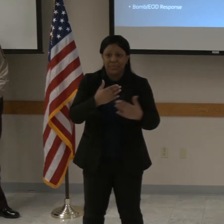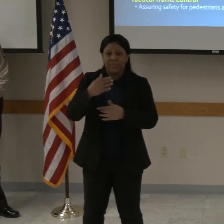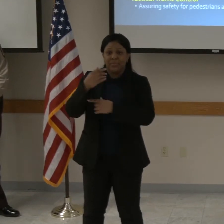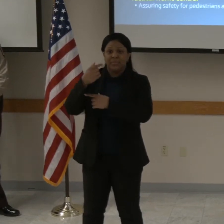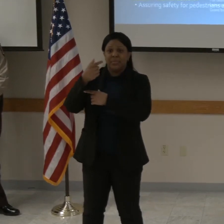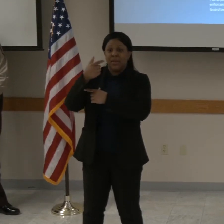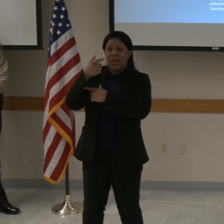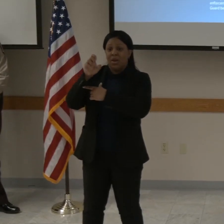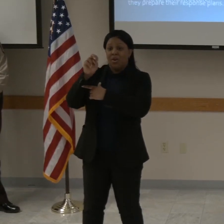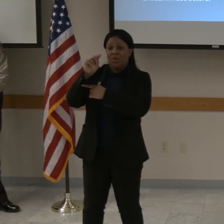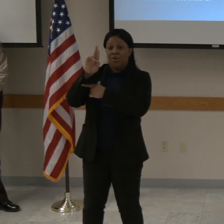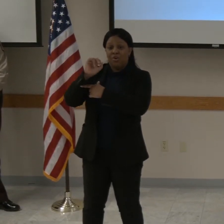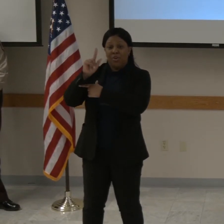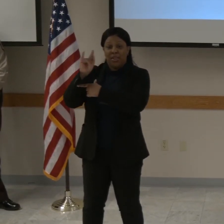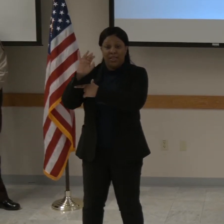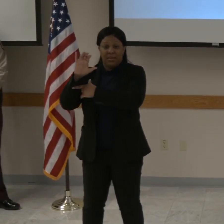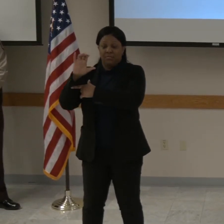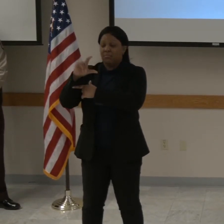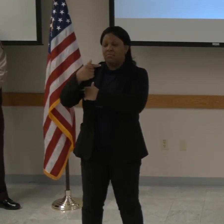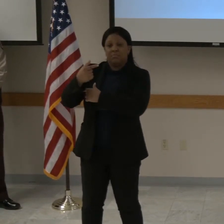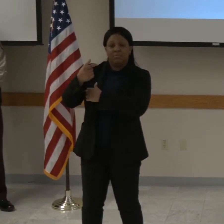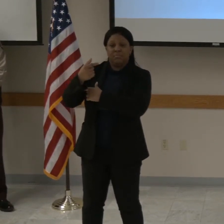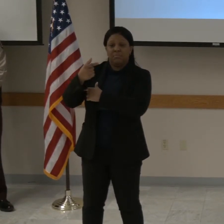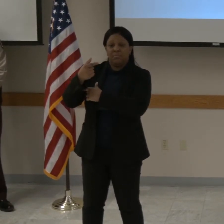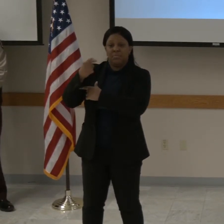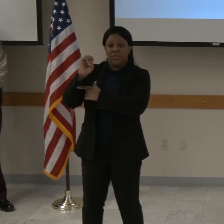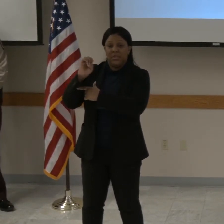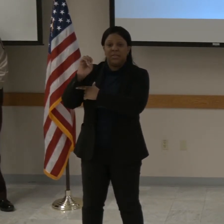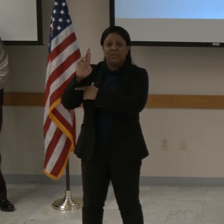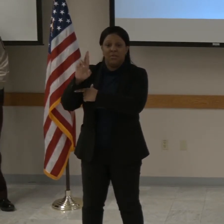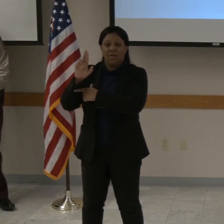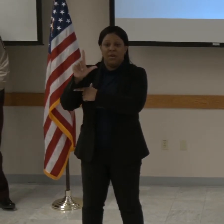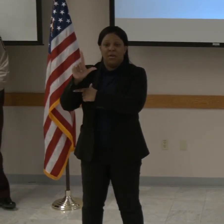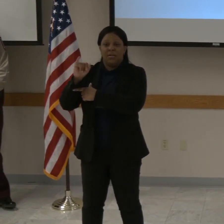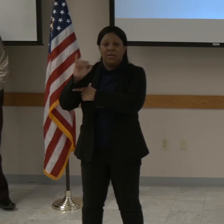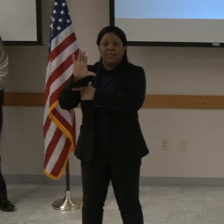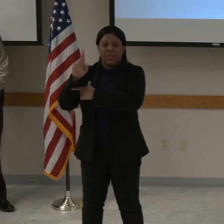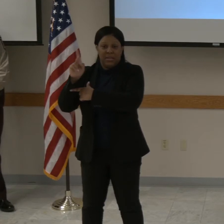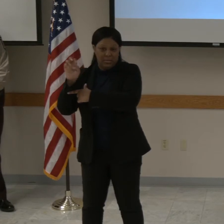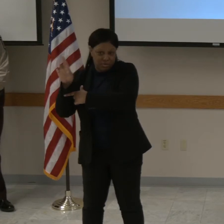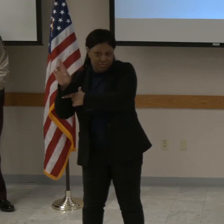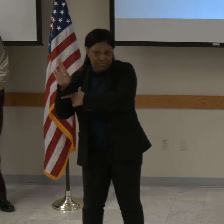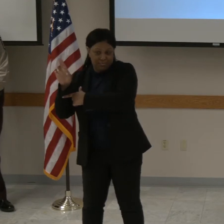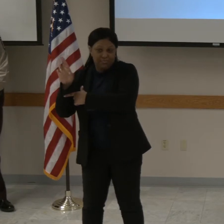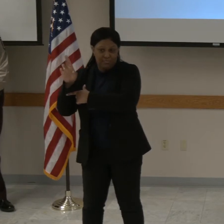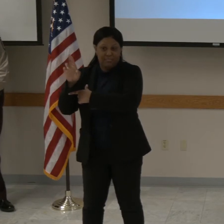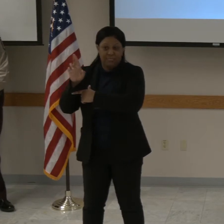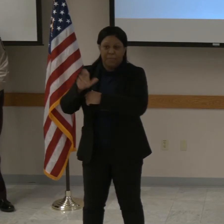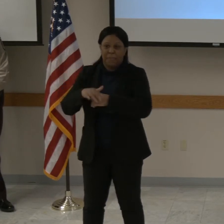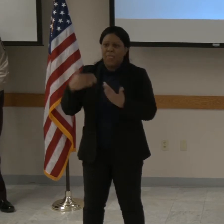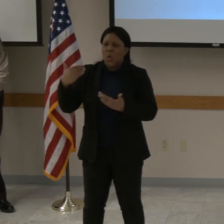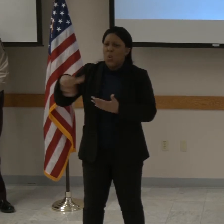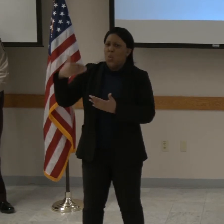effort back in July, because it was really important for us to take a page out of